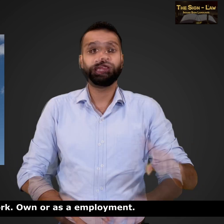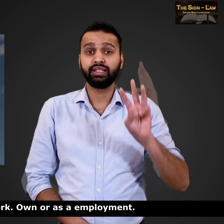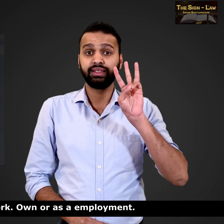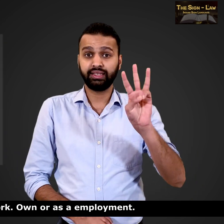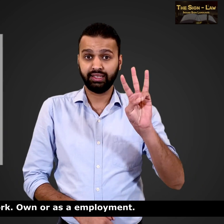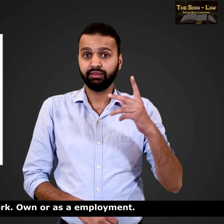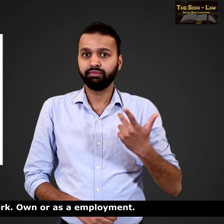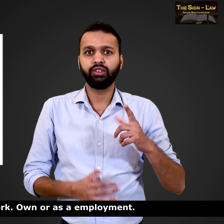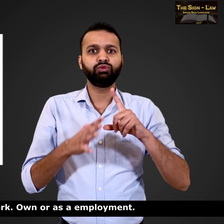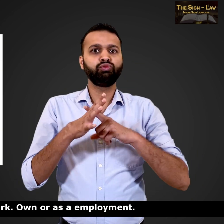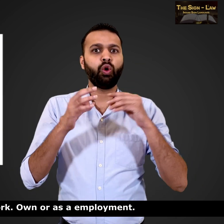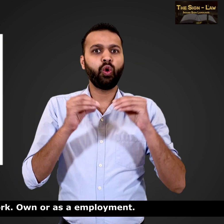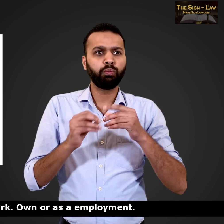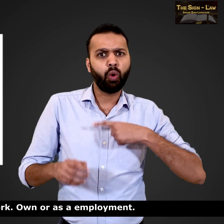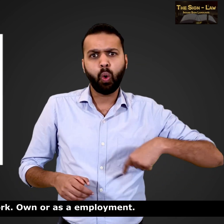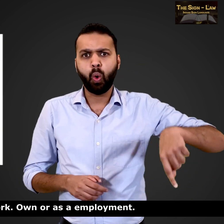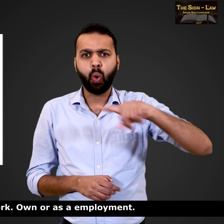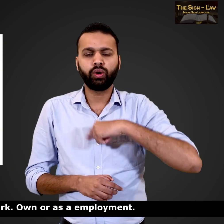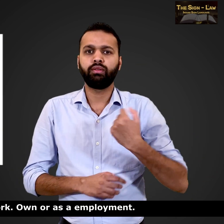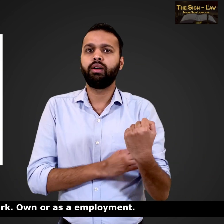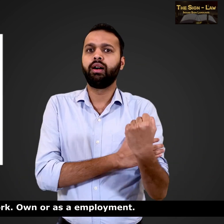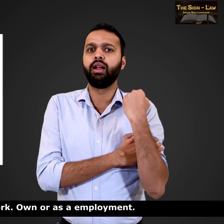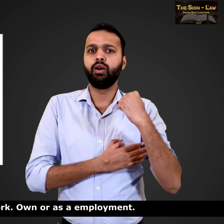Third is the right to work. On or as an employment.